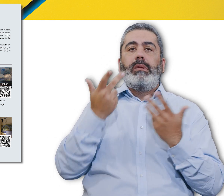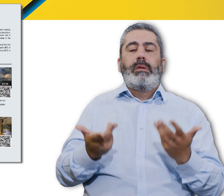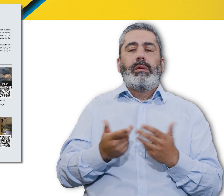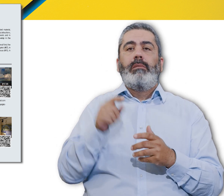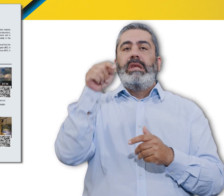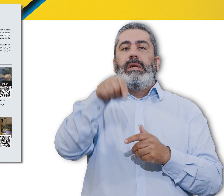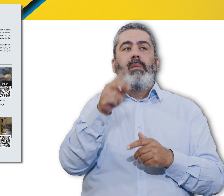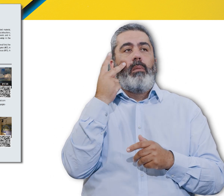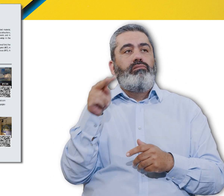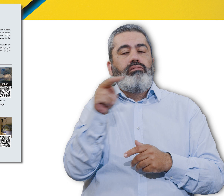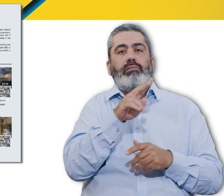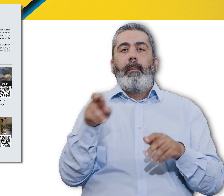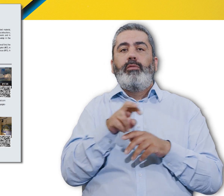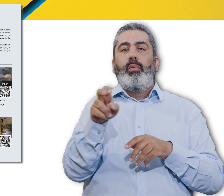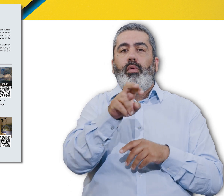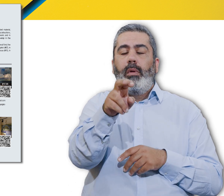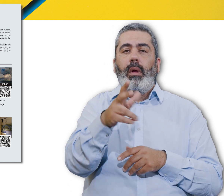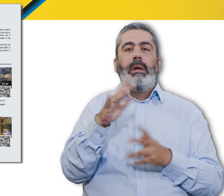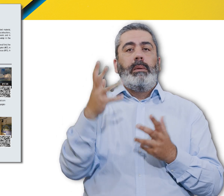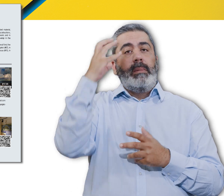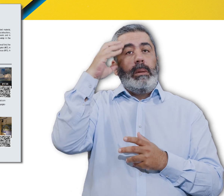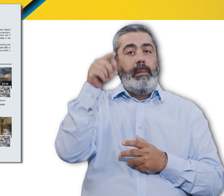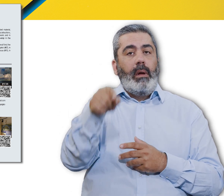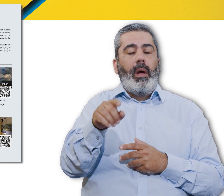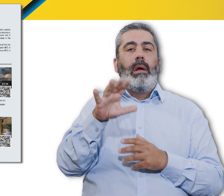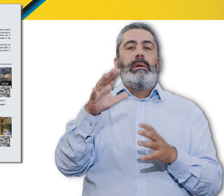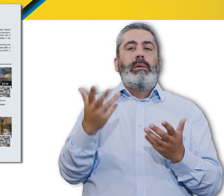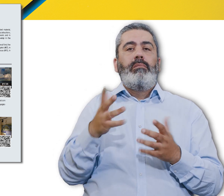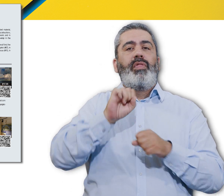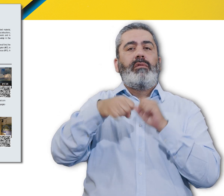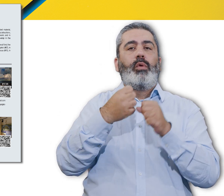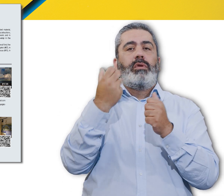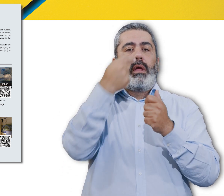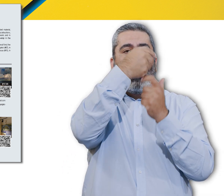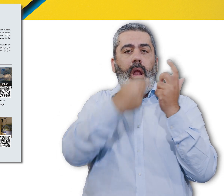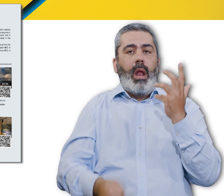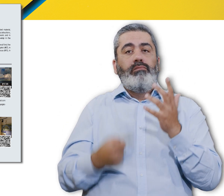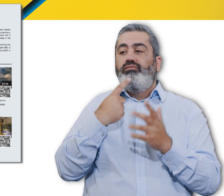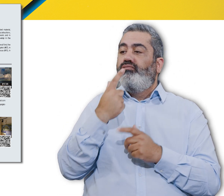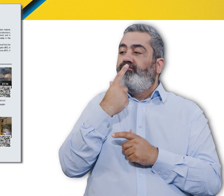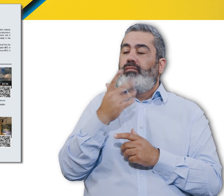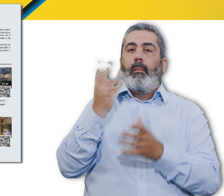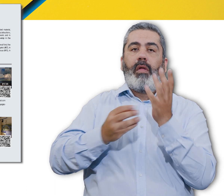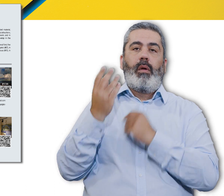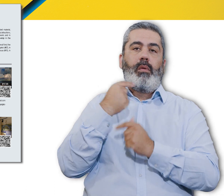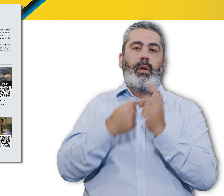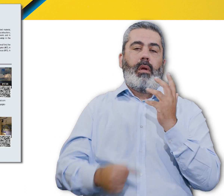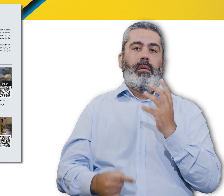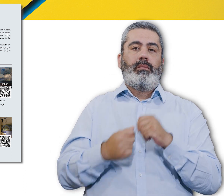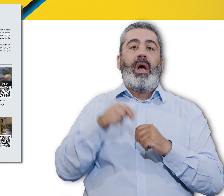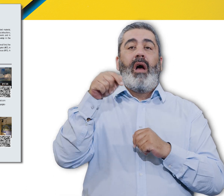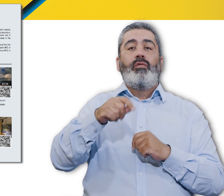their stay in this. Today, in the area of the North Pindos National Park, 6 information centers operate.